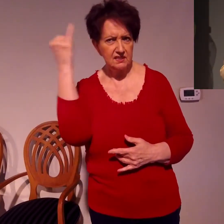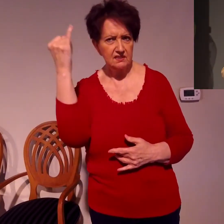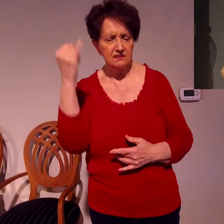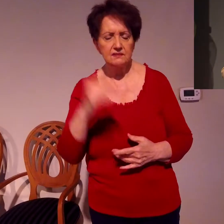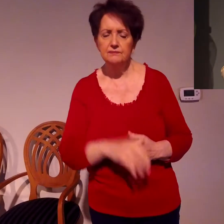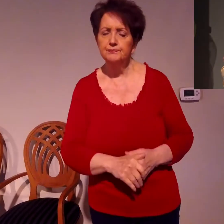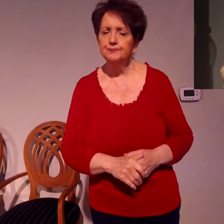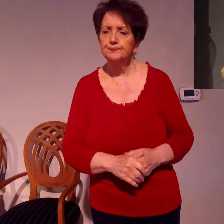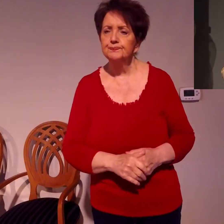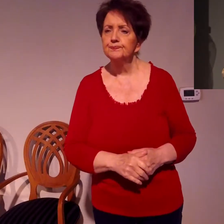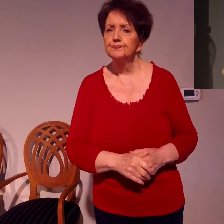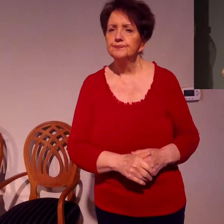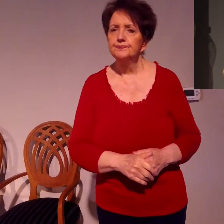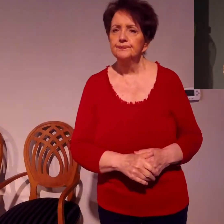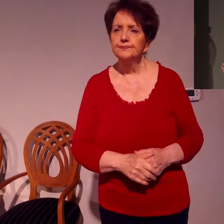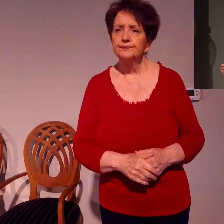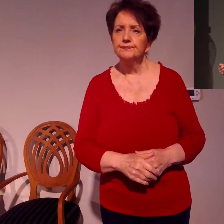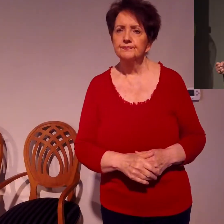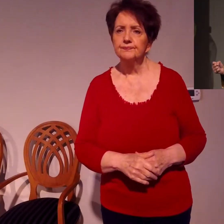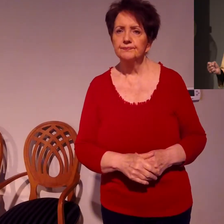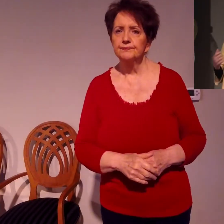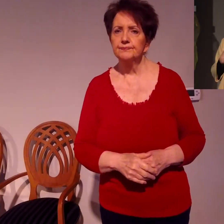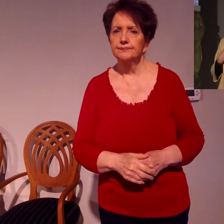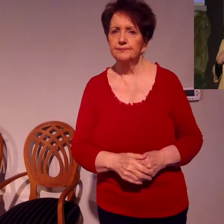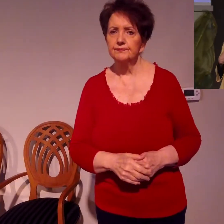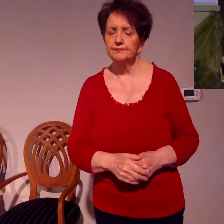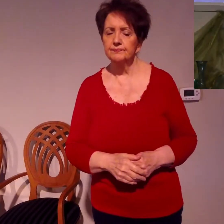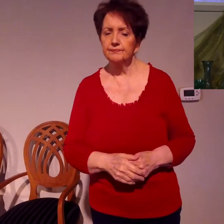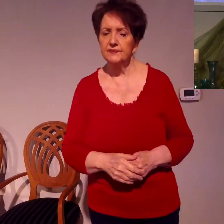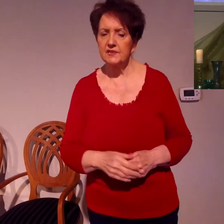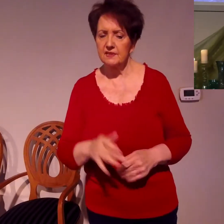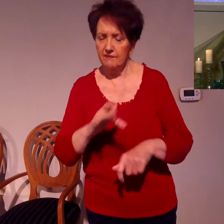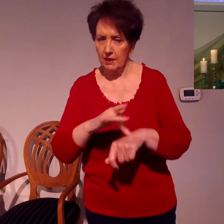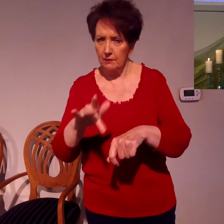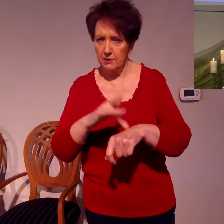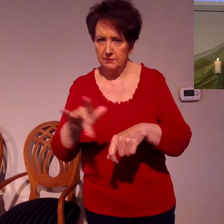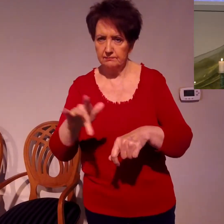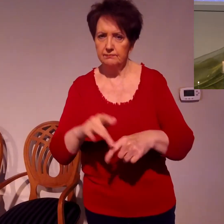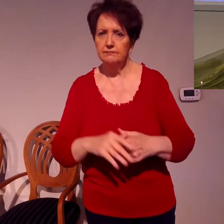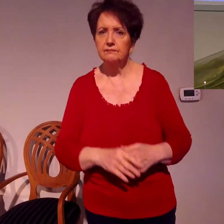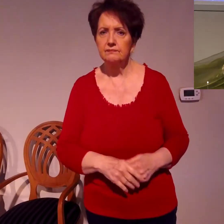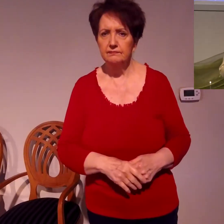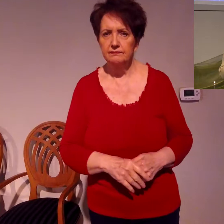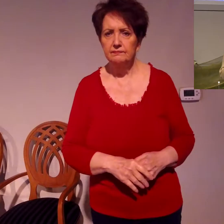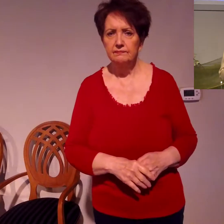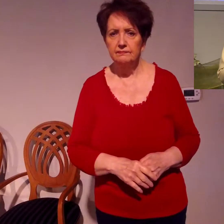That there's a need or want about it for my life.